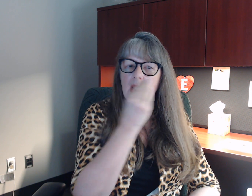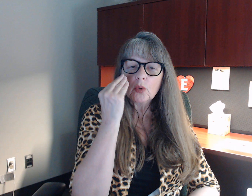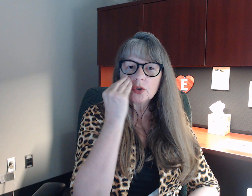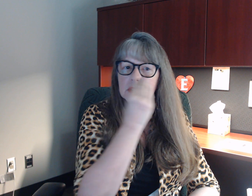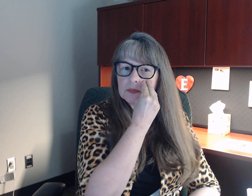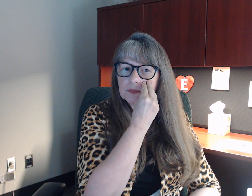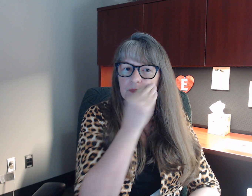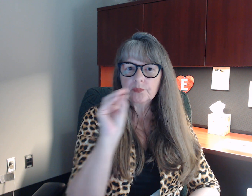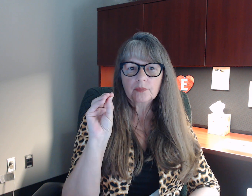flowers,